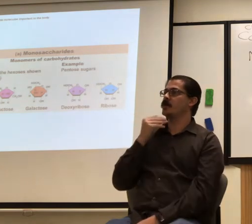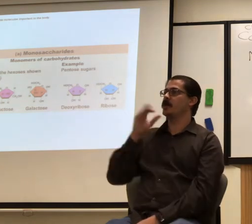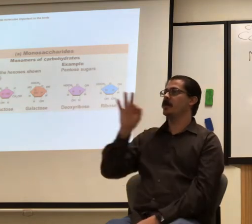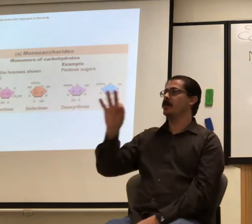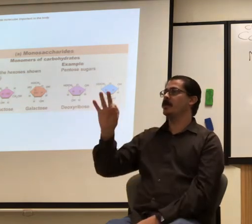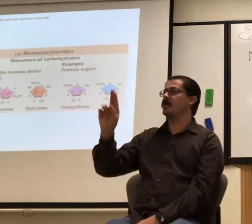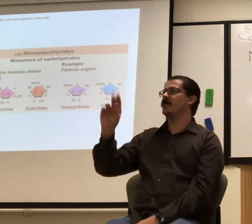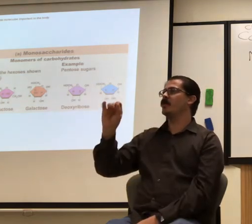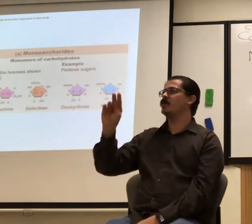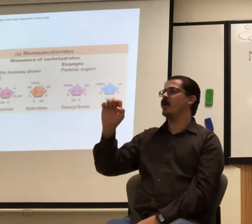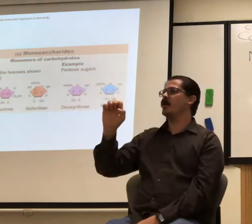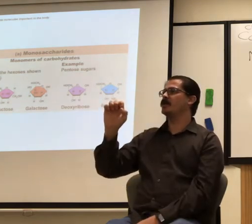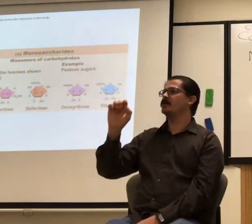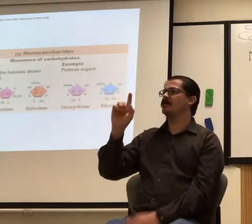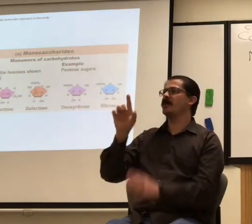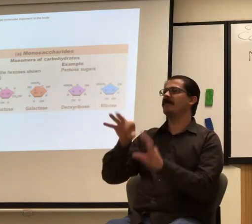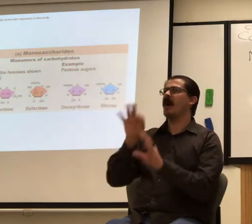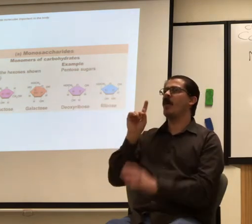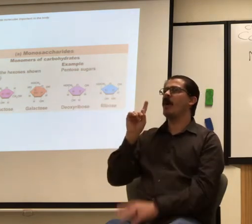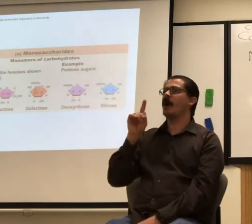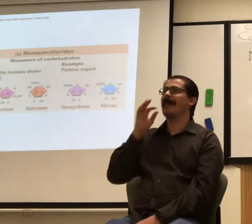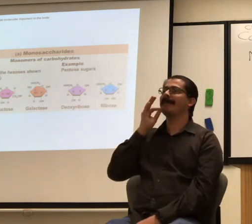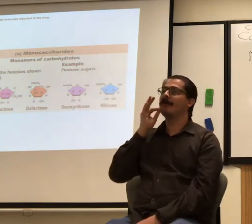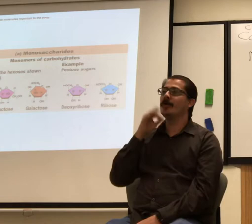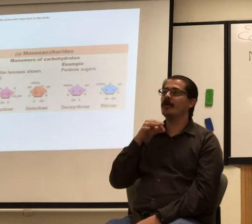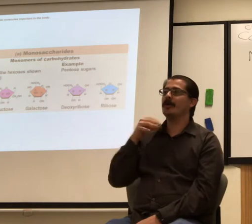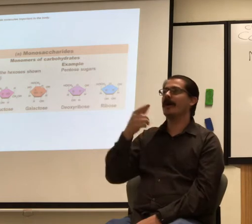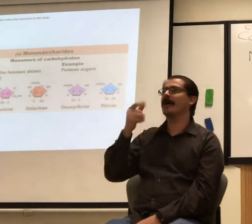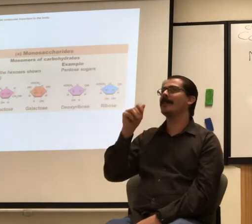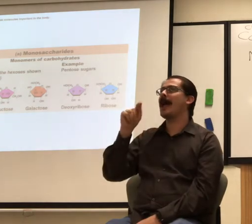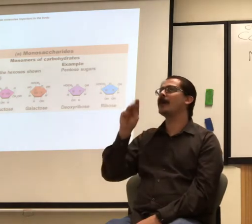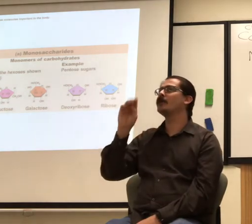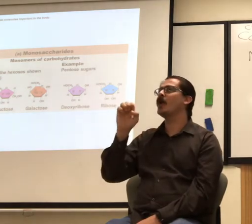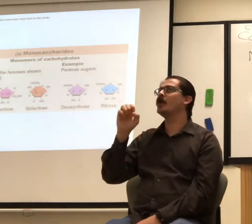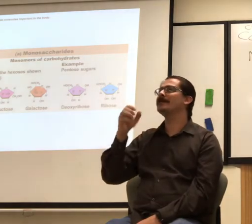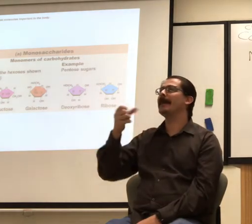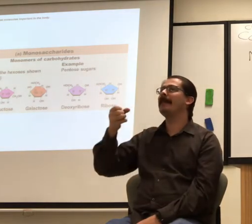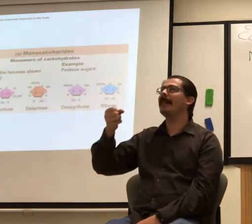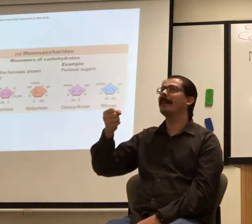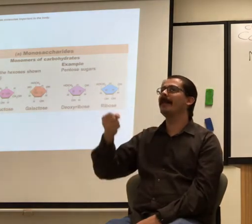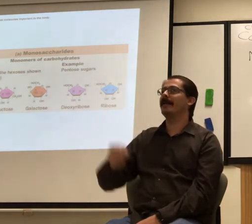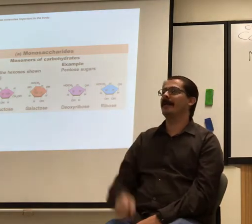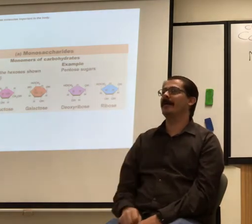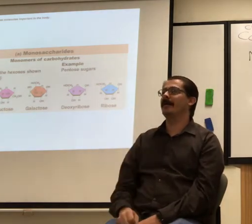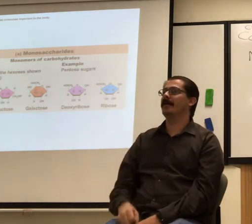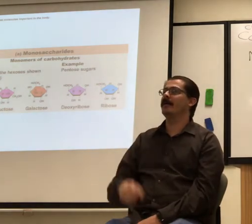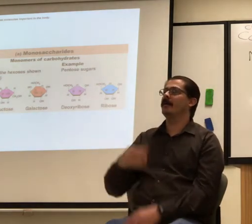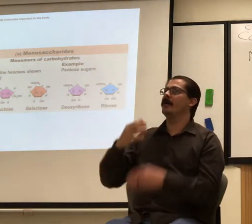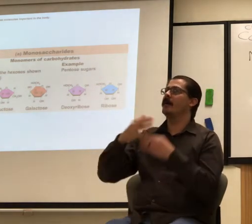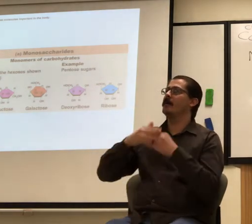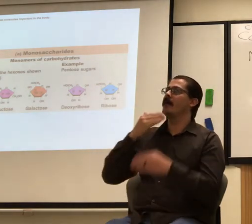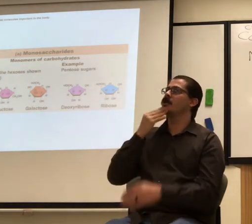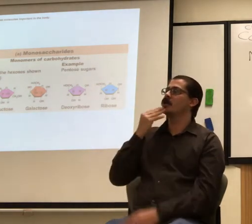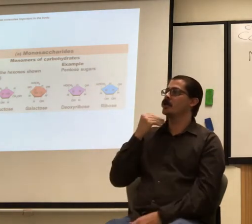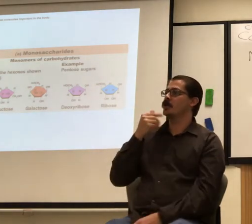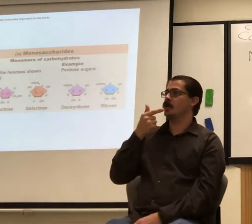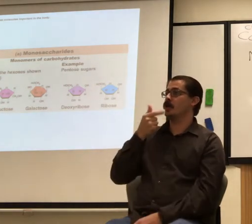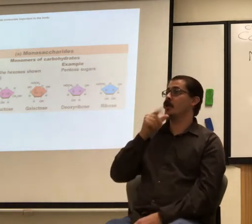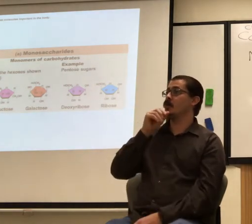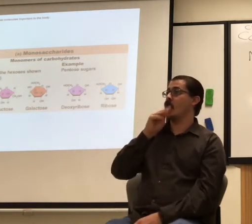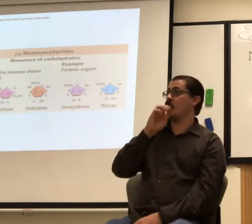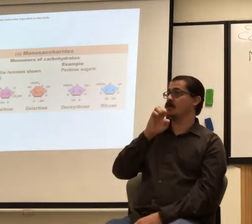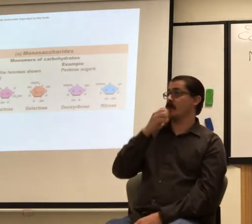Fructose is like found in fruits. Galactose, you can find it in milk, okay? But the blood sugar is glucose, know